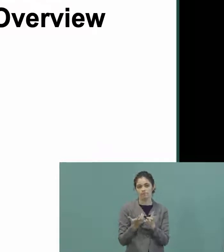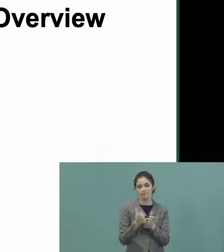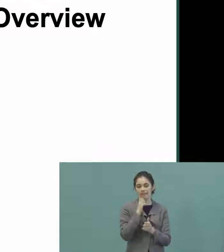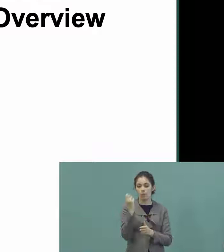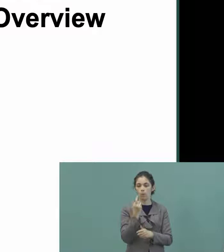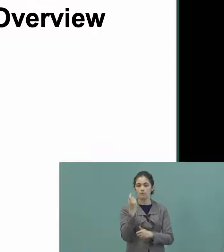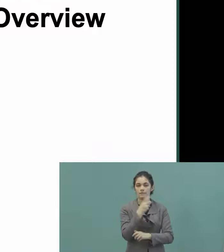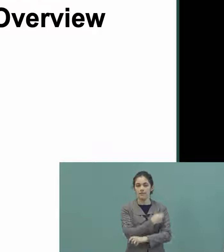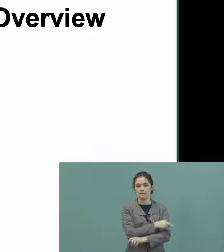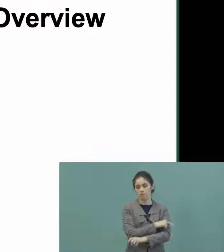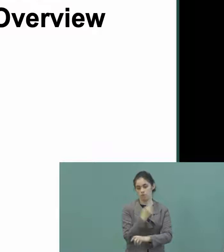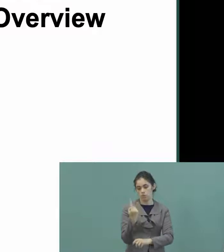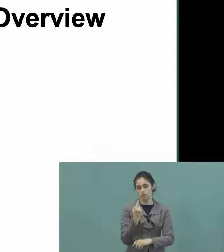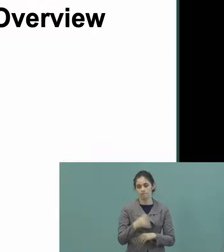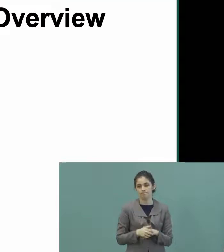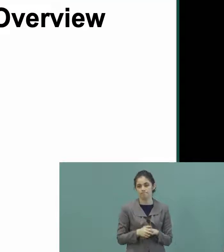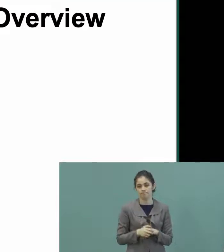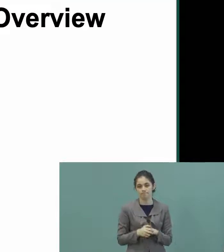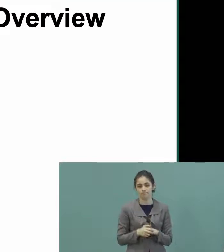the hospitalized only.